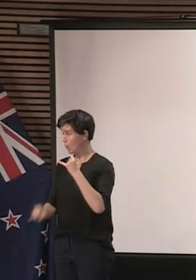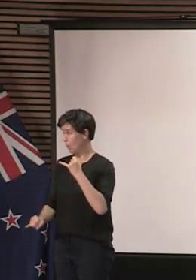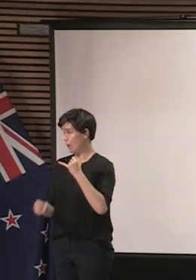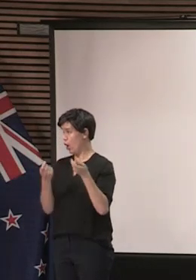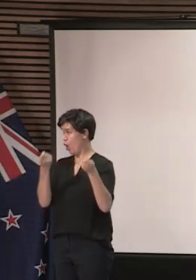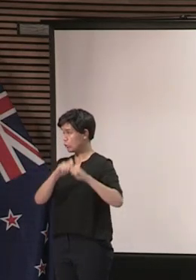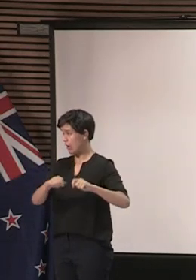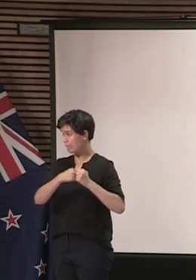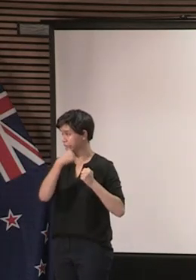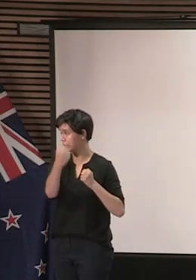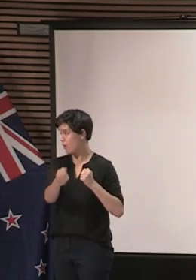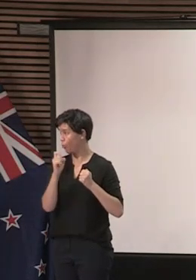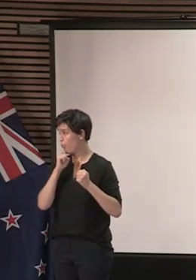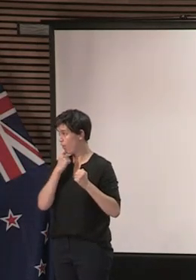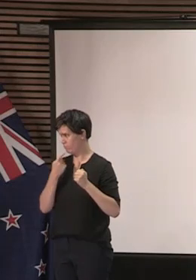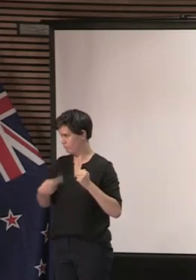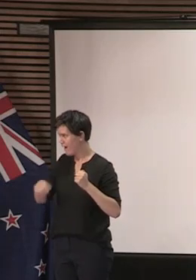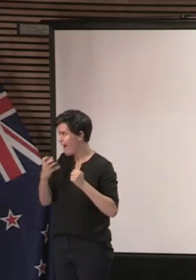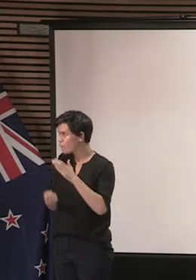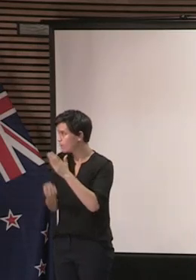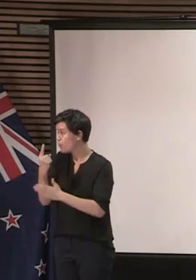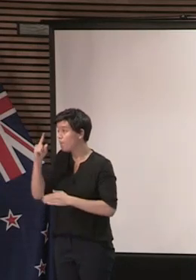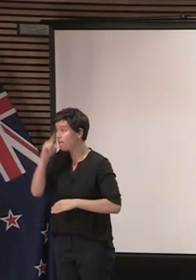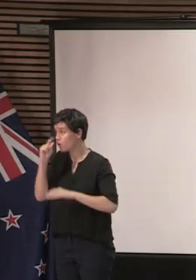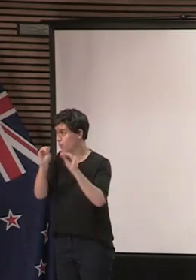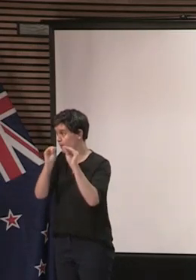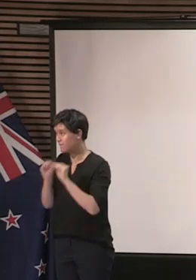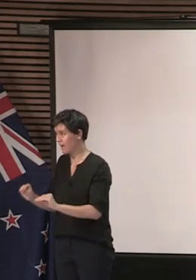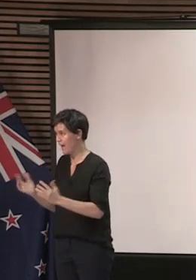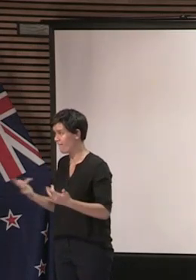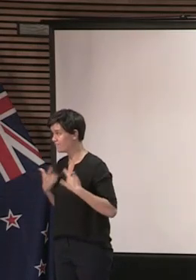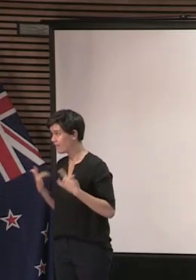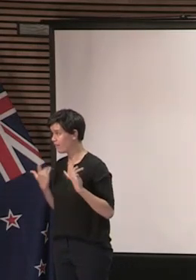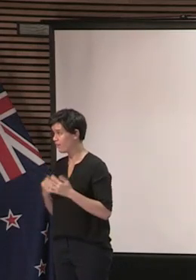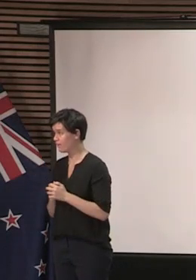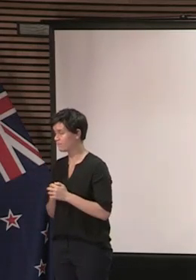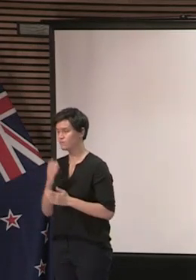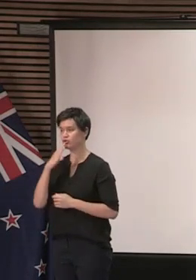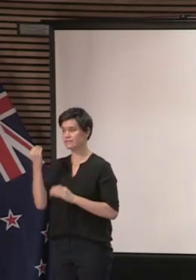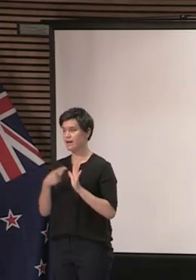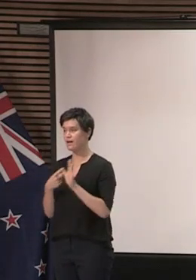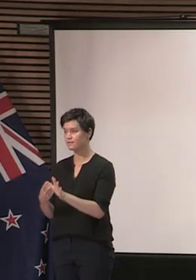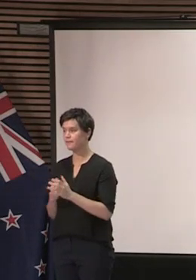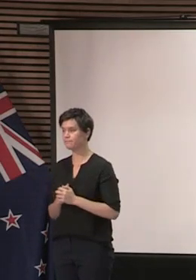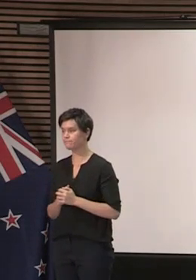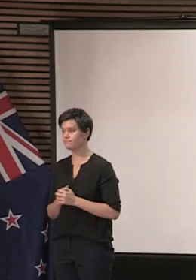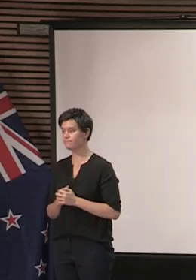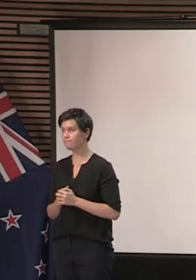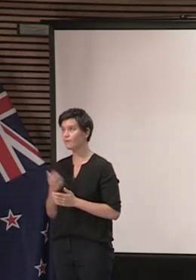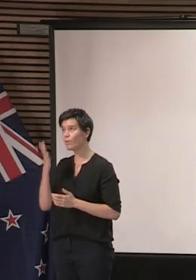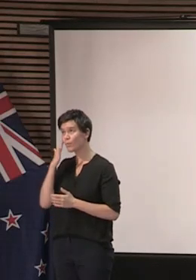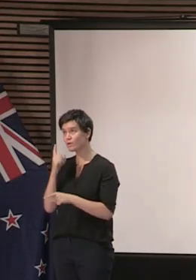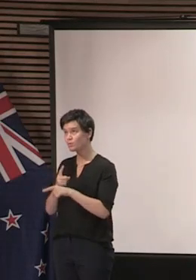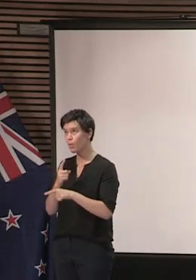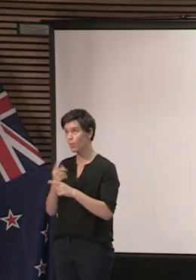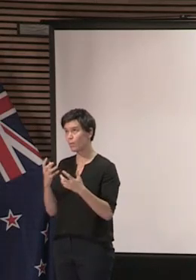a really good point. You know, I often reflect when I sit and talk with the Director General about an individual case, or when I